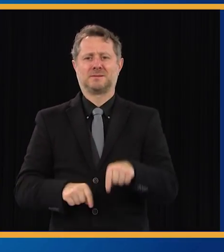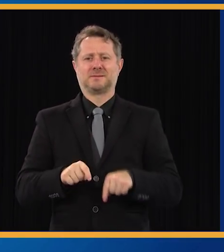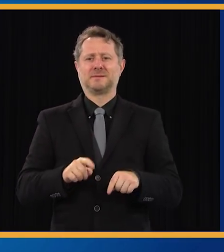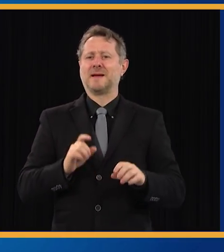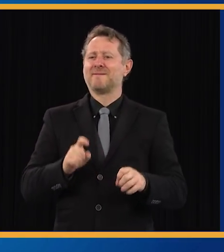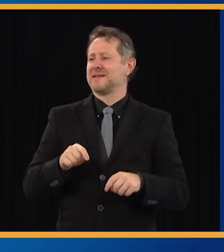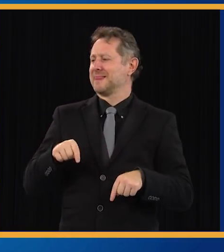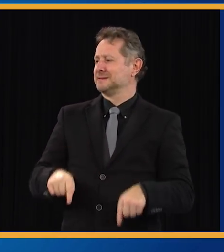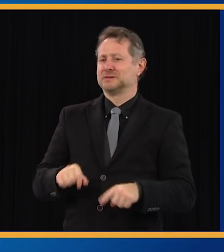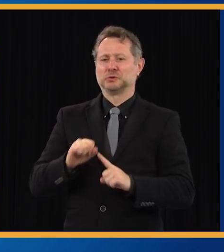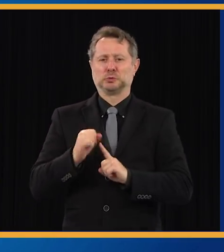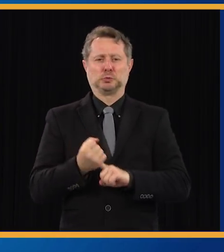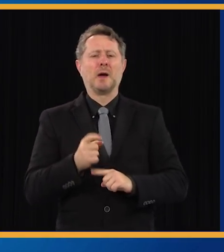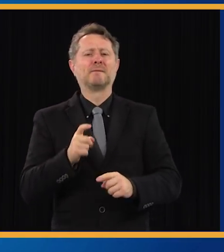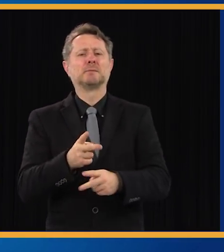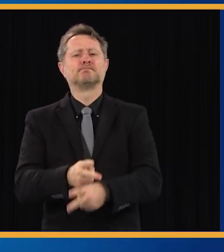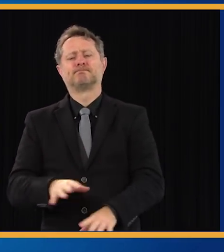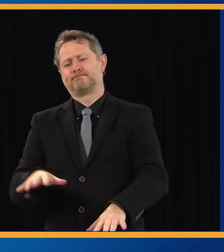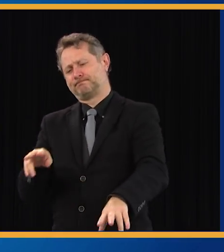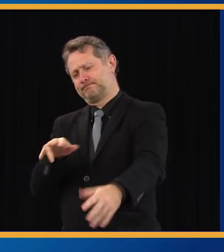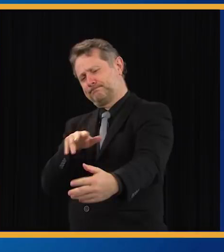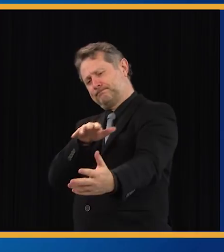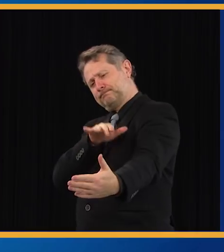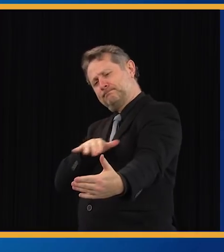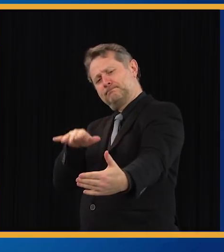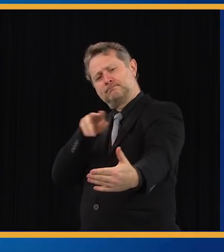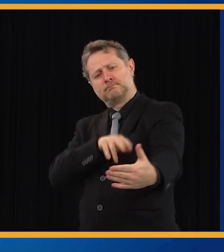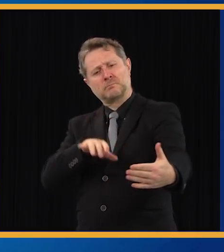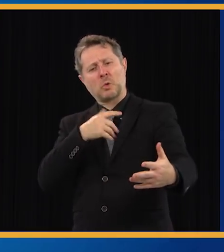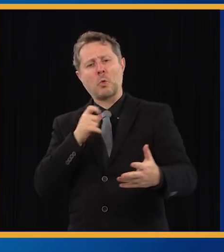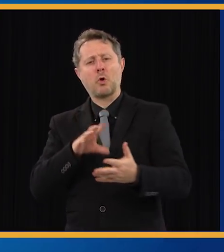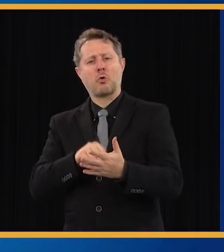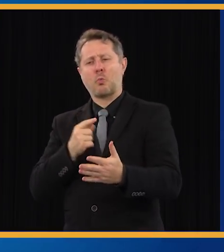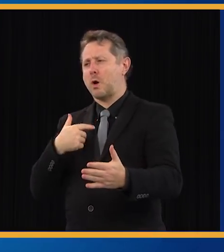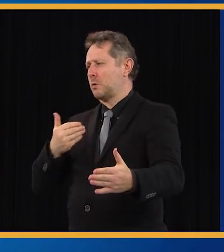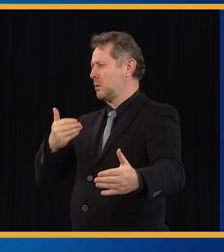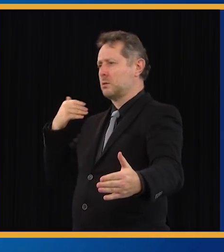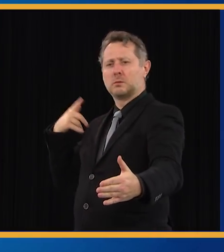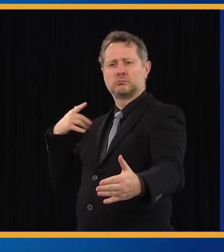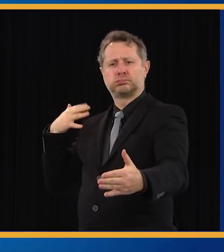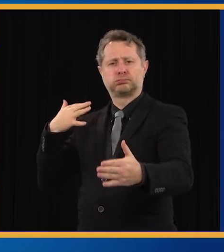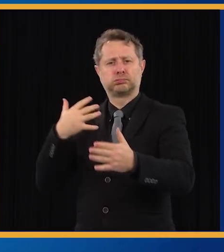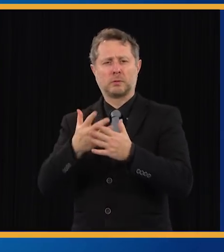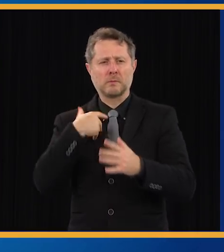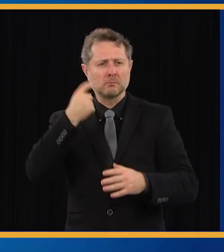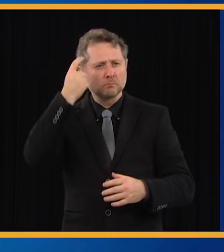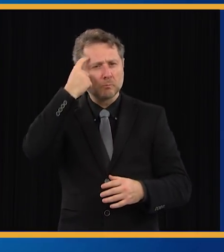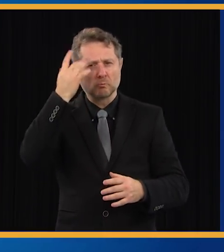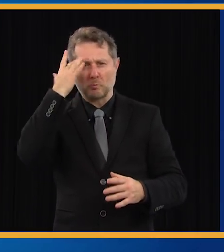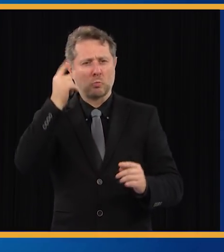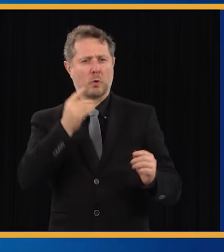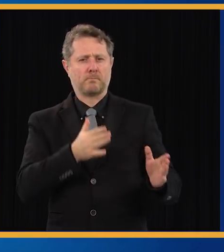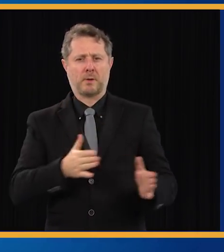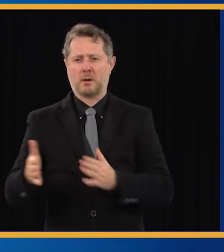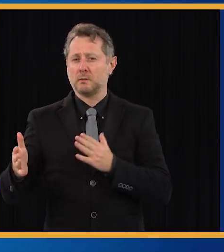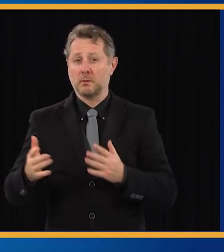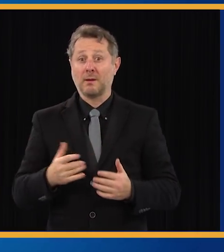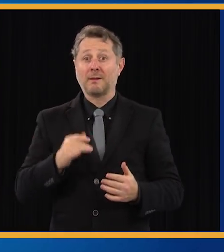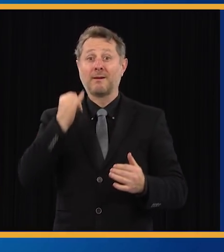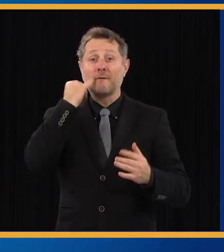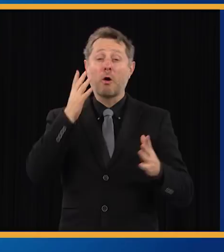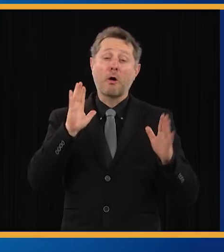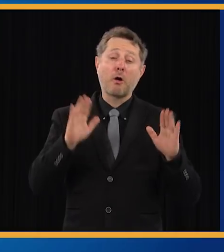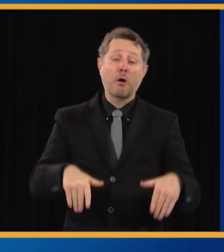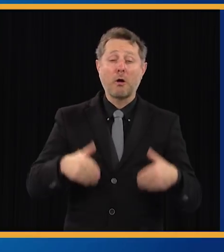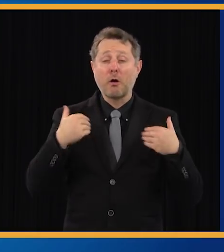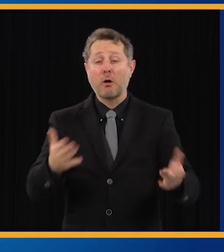into consideration. We have to learn the lessons. We have to move forward, and we have to be smart, because if you are not smart, you will see that infection